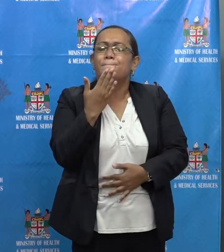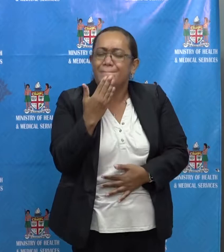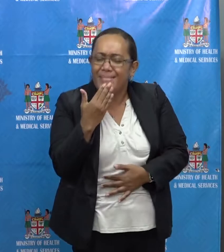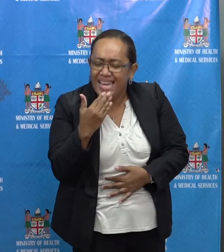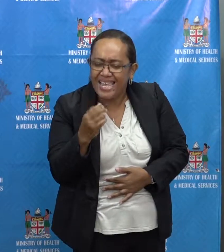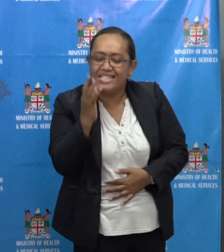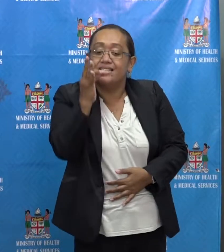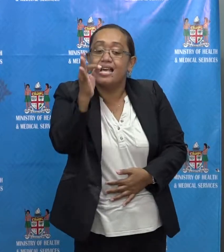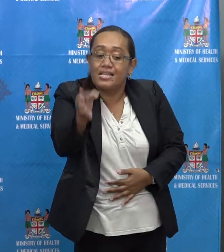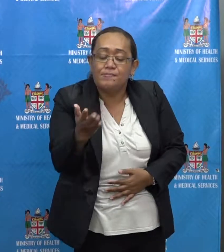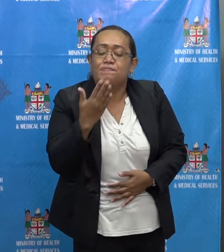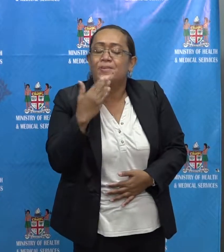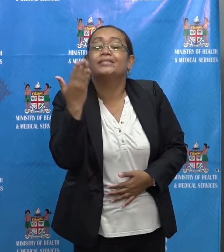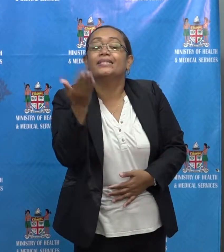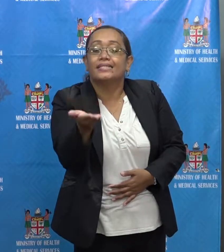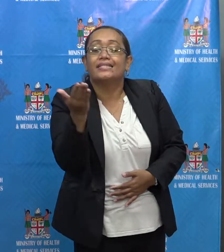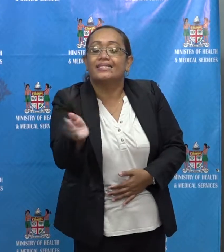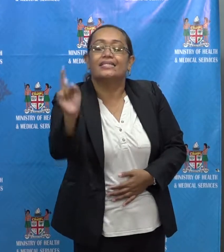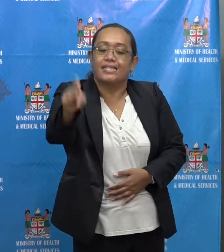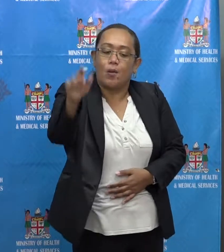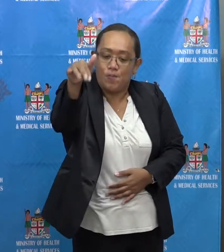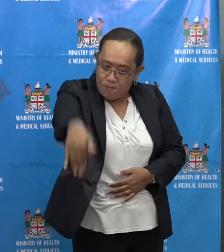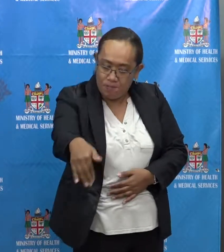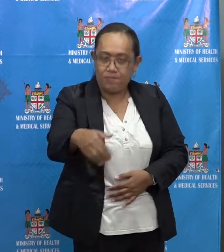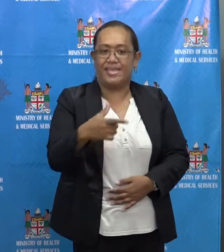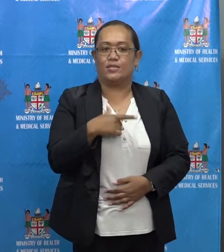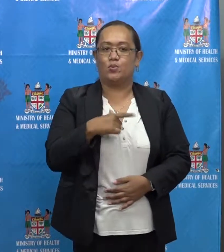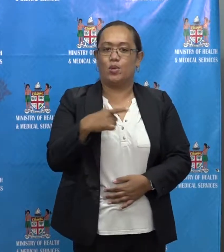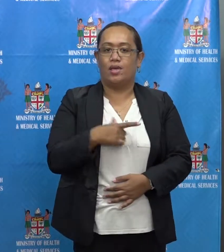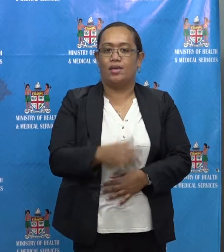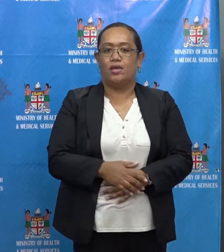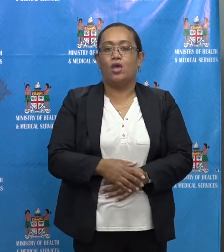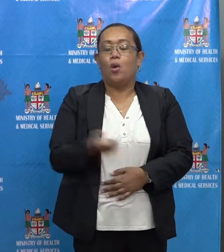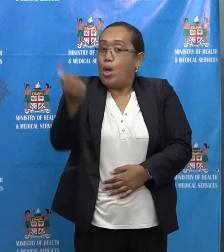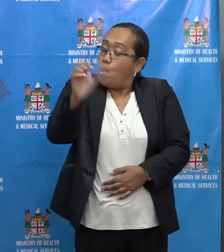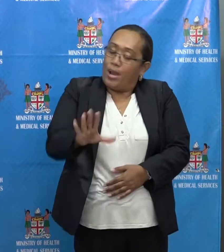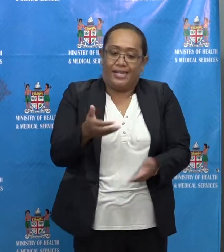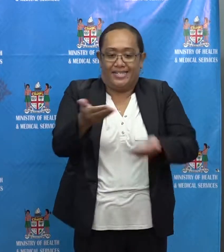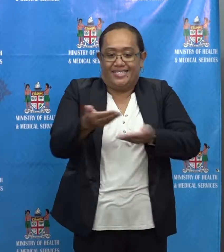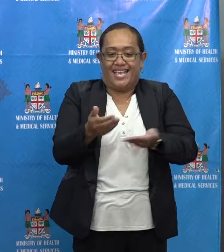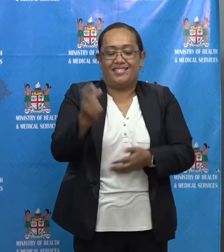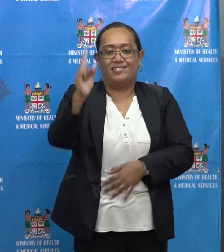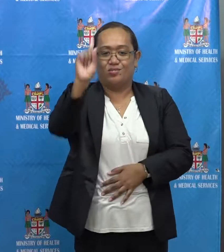home. That's how we have discussed this plan this morning.